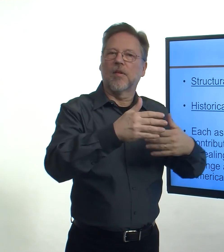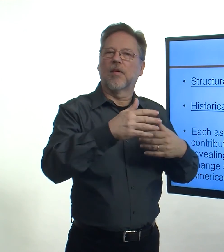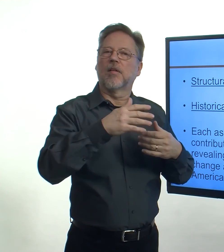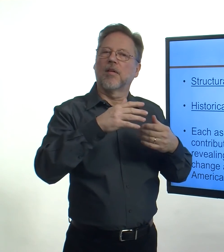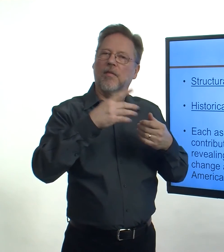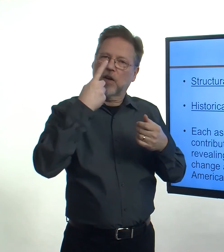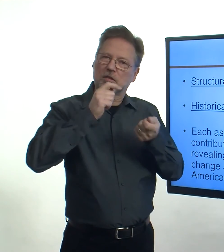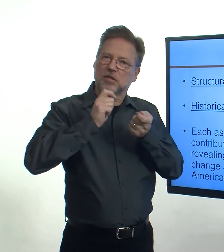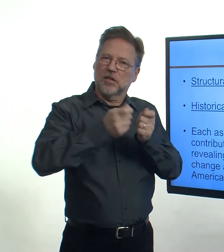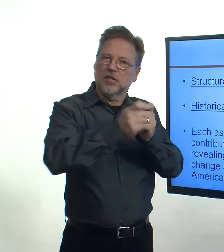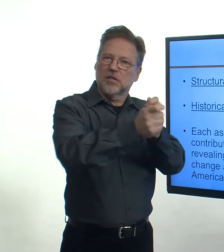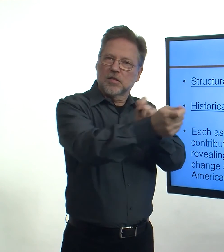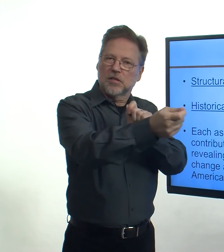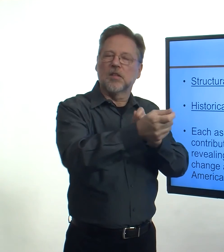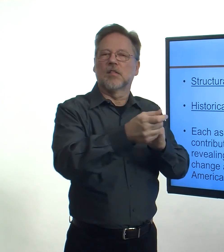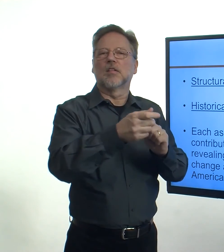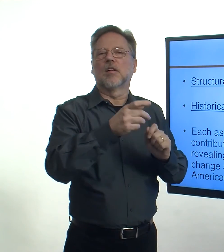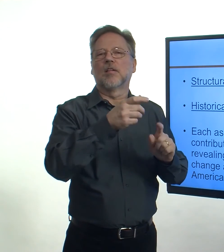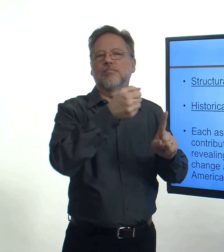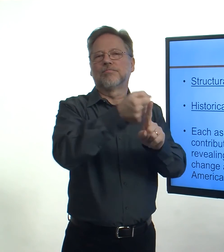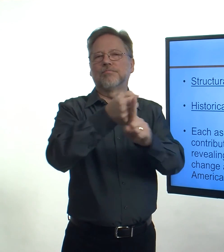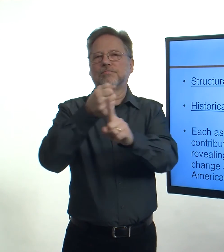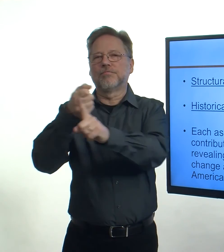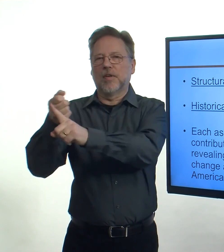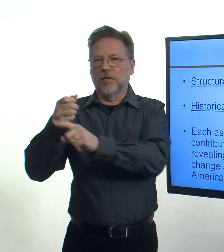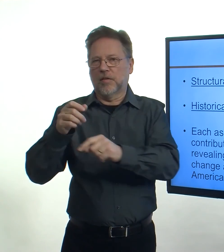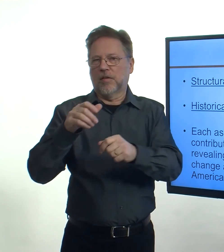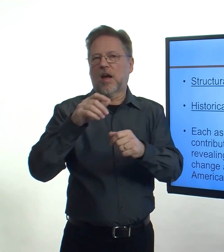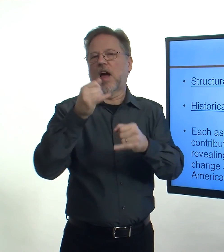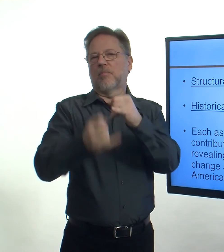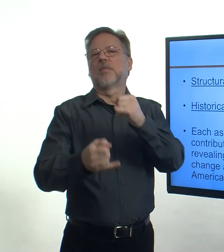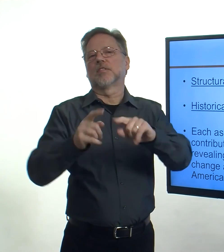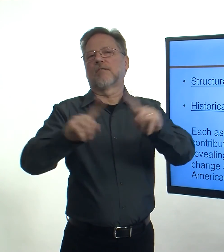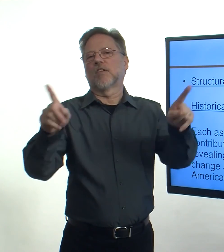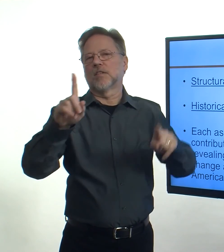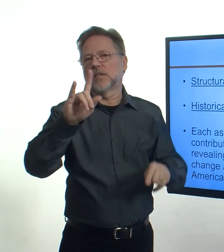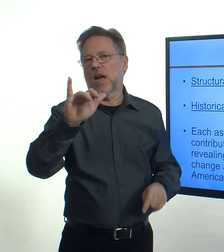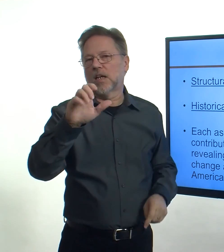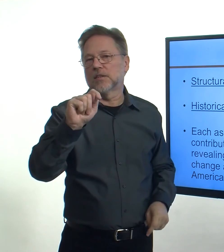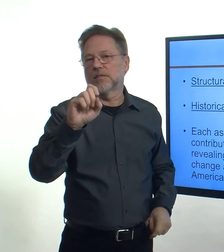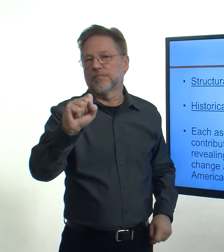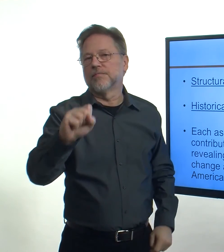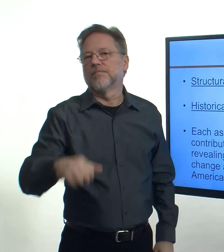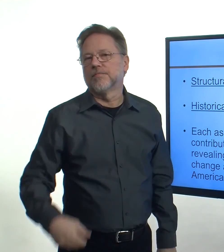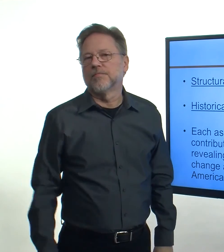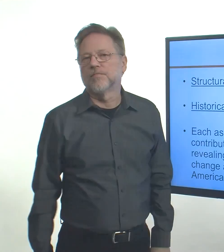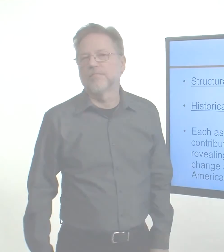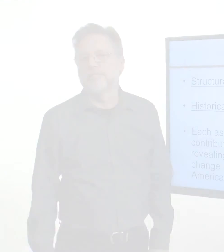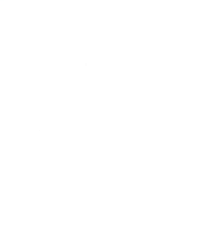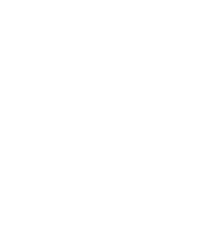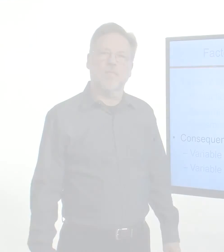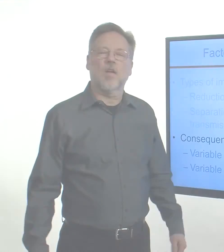change impacts language differently in different communities, resulting in different dialects.